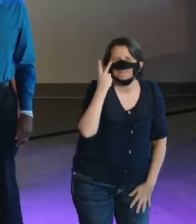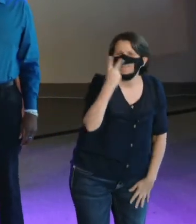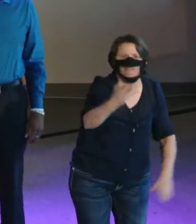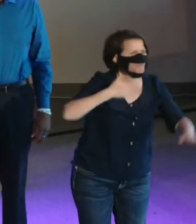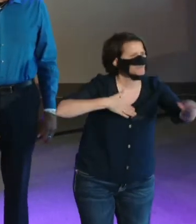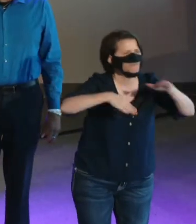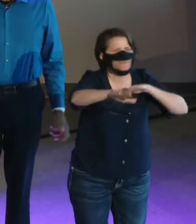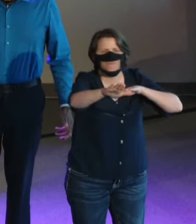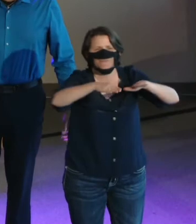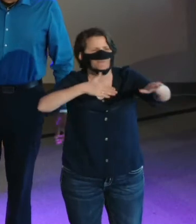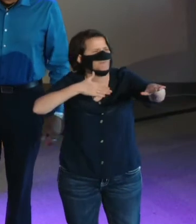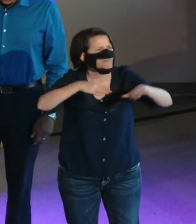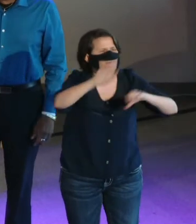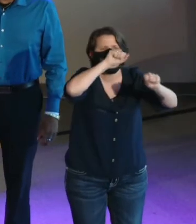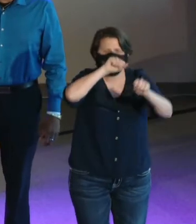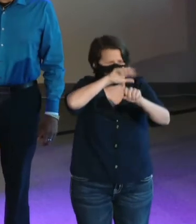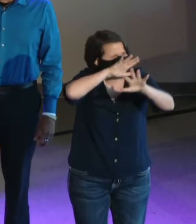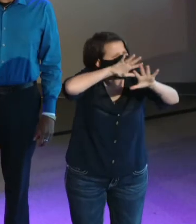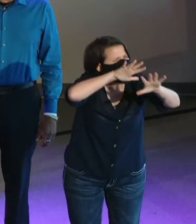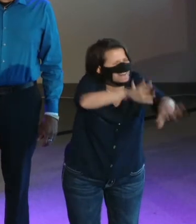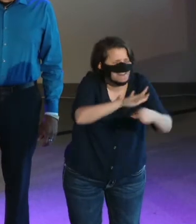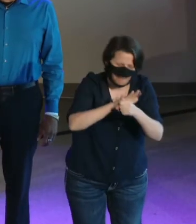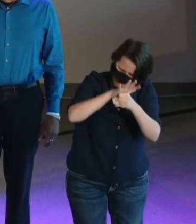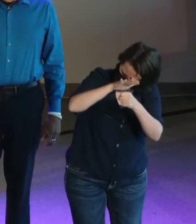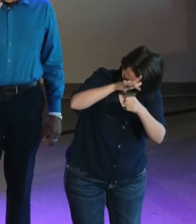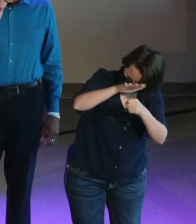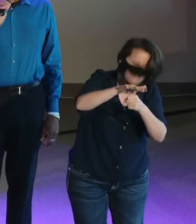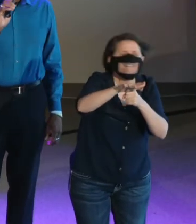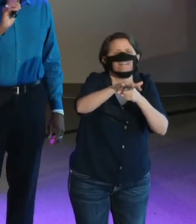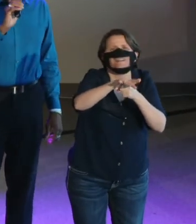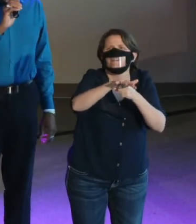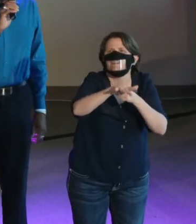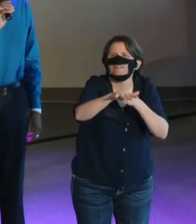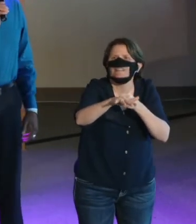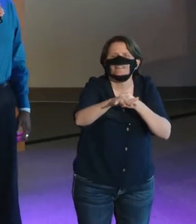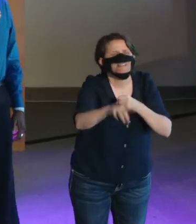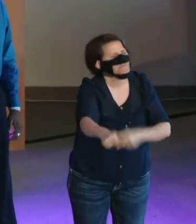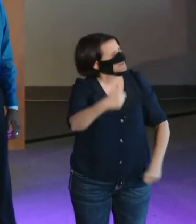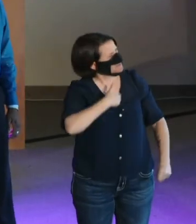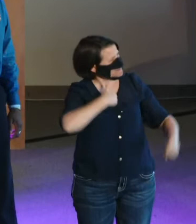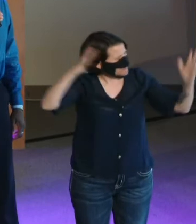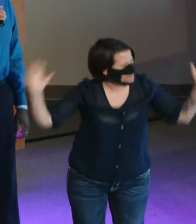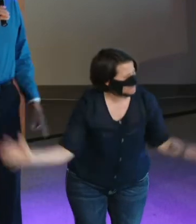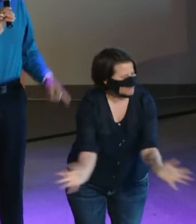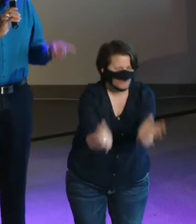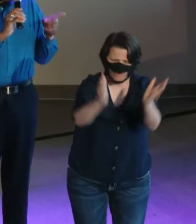favor and prosperity too. Let